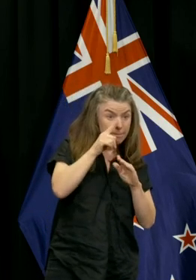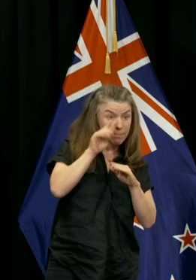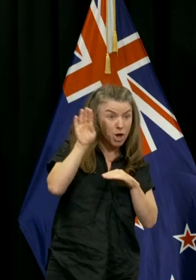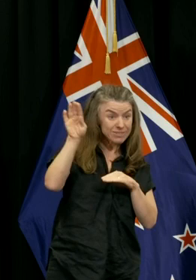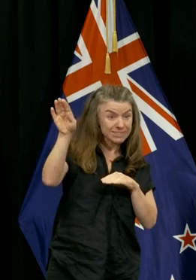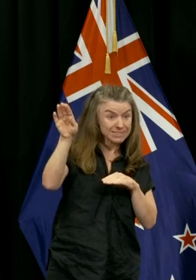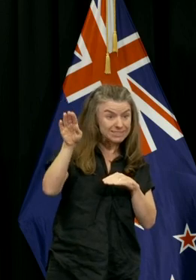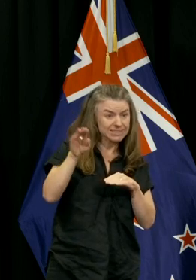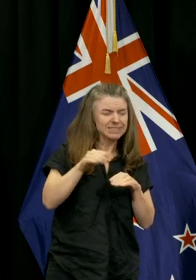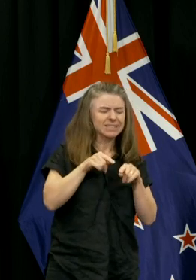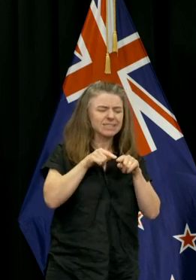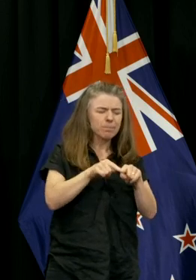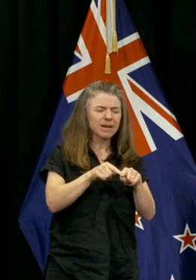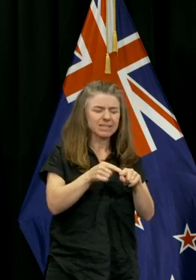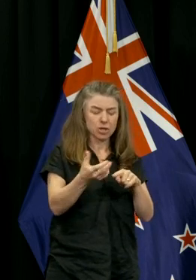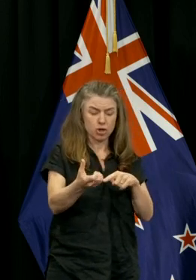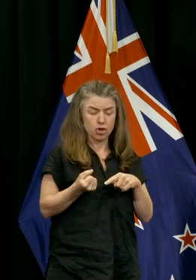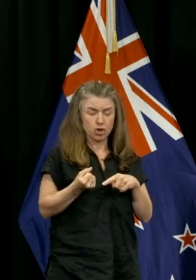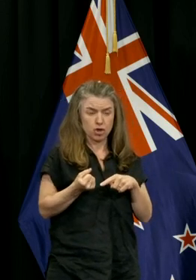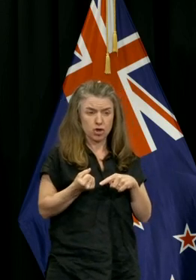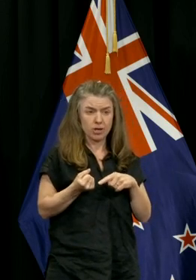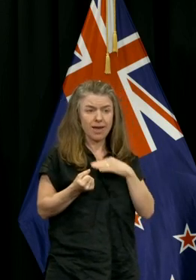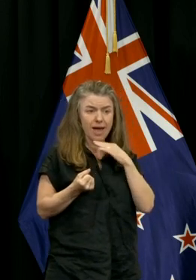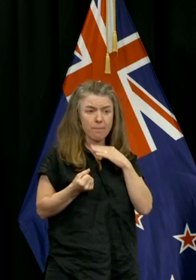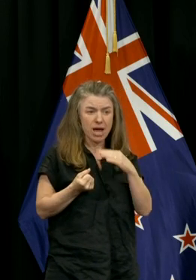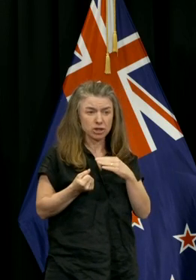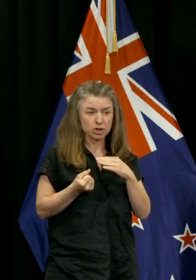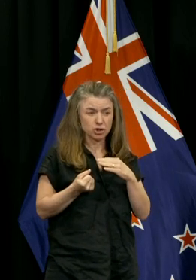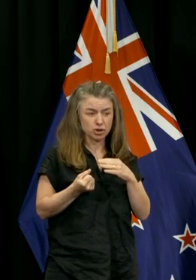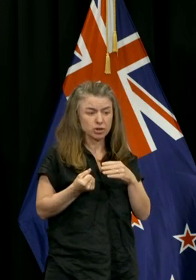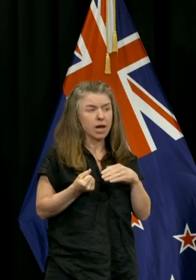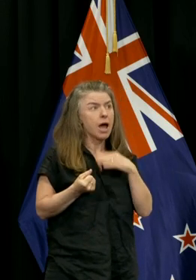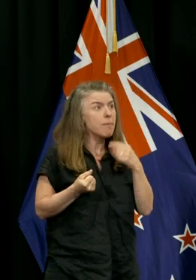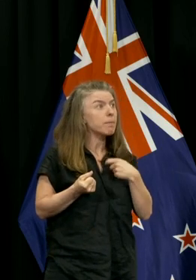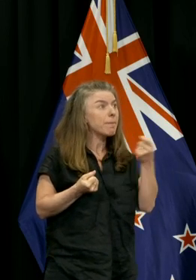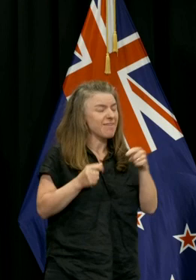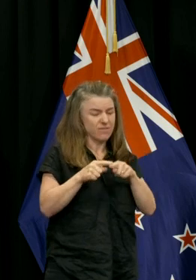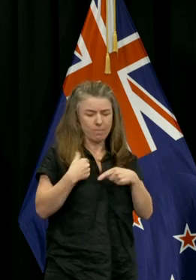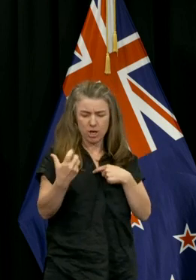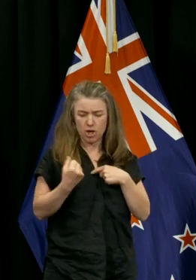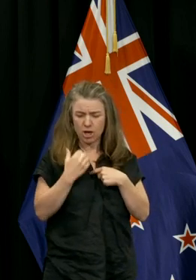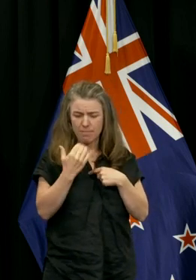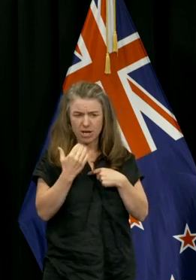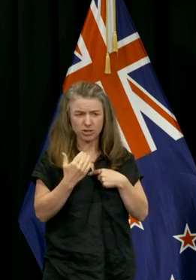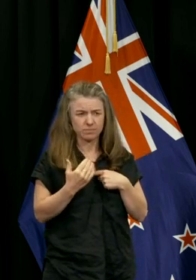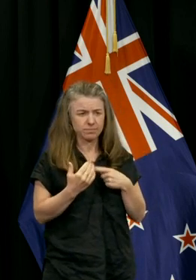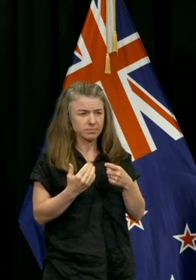there's thresholds based on how much you earn as to when you need to pay. I mean, you might be just over that threshold, but you're still